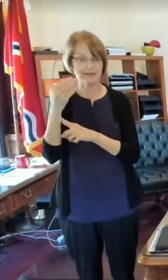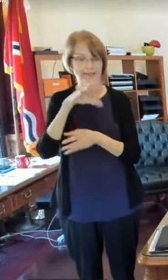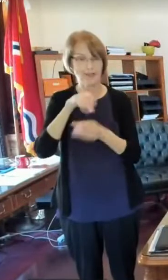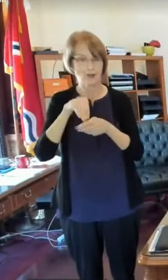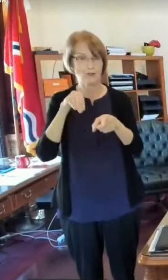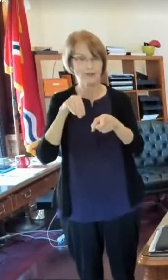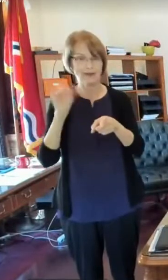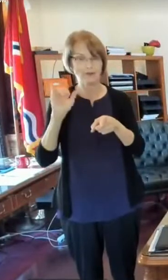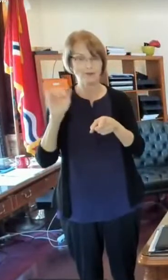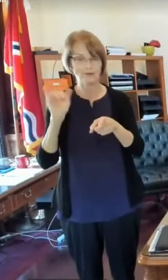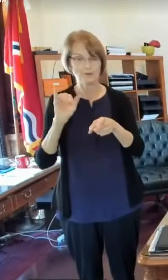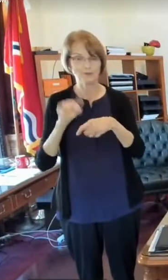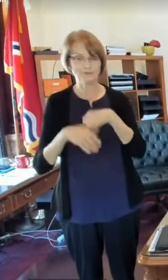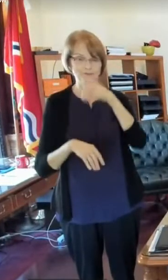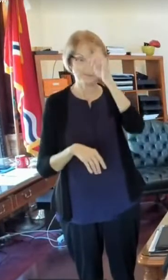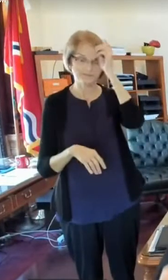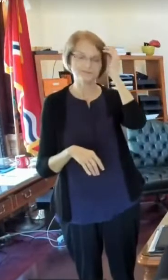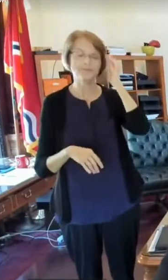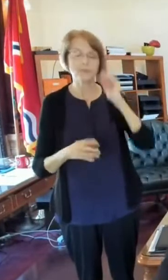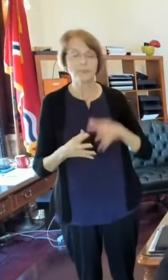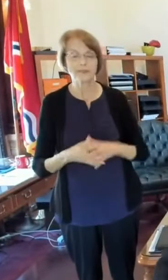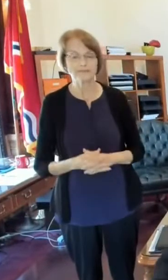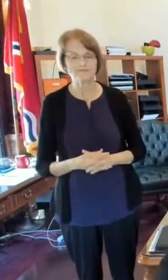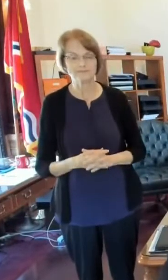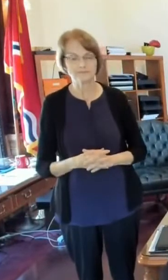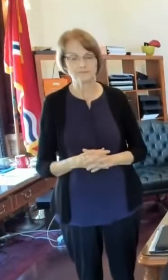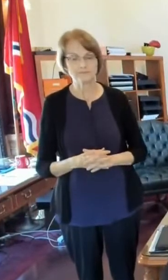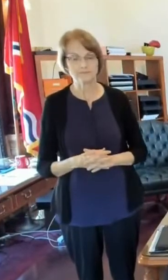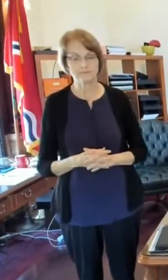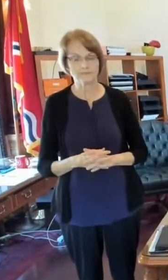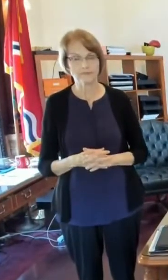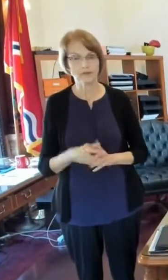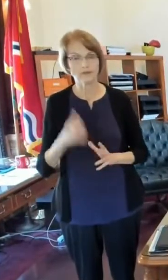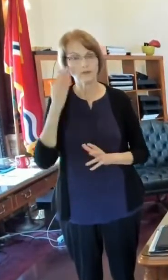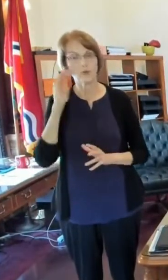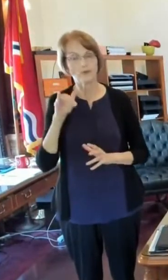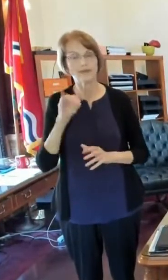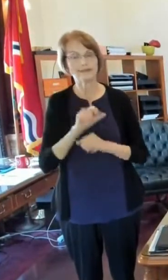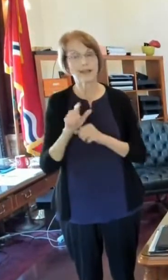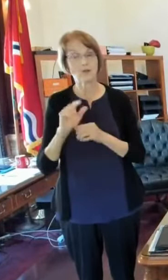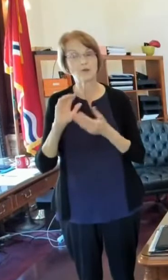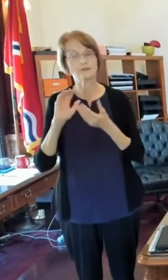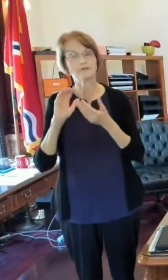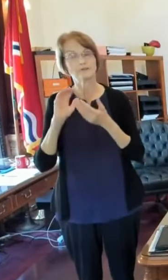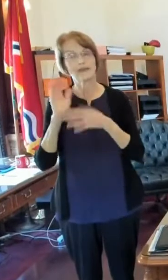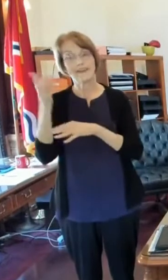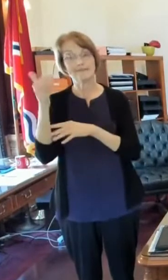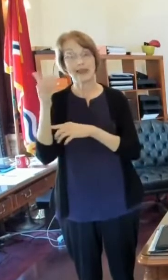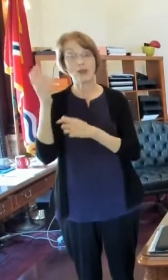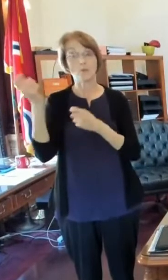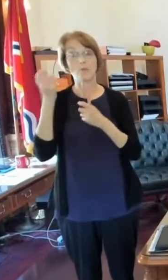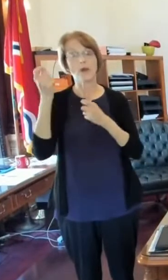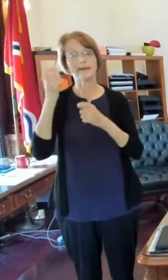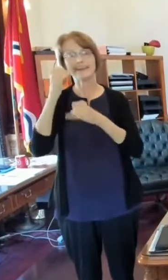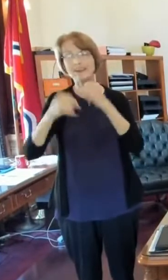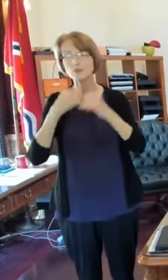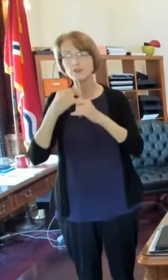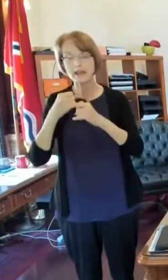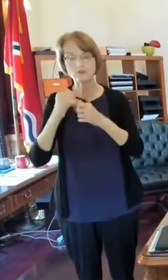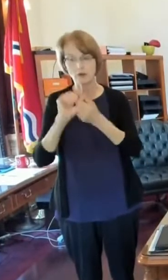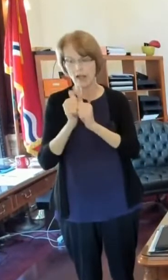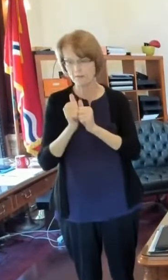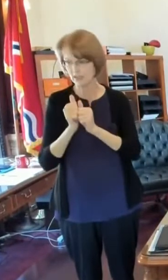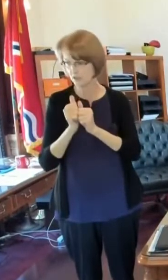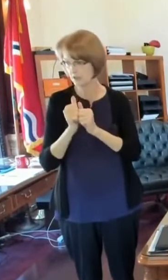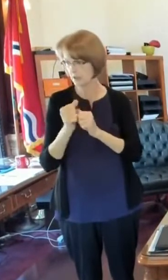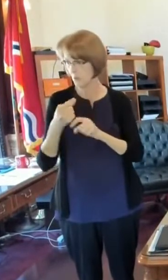included in this crest. You probably know the St. Louis flag won an international competition just a month